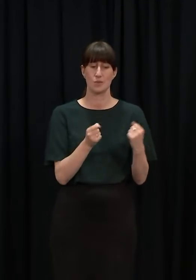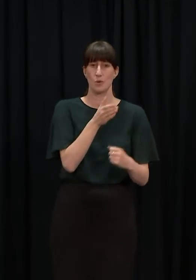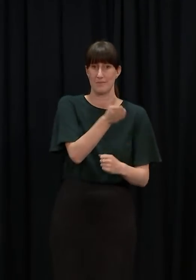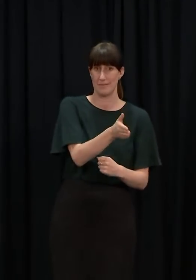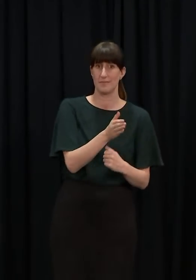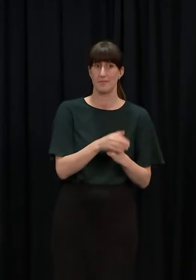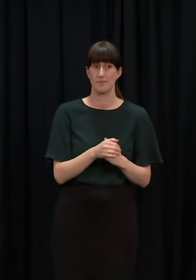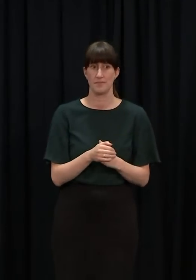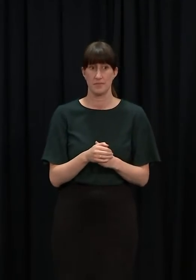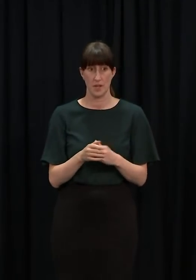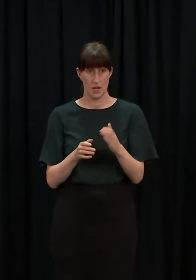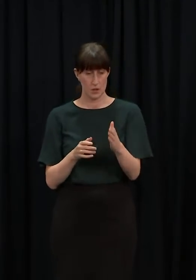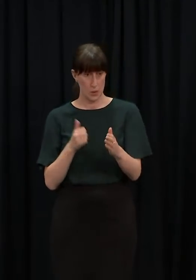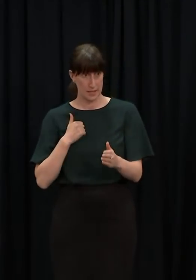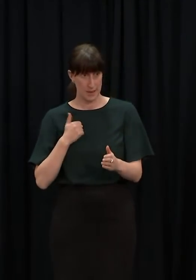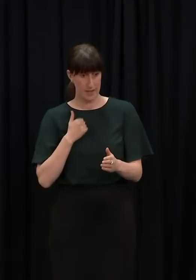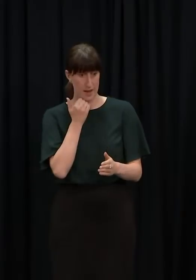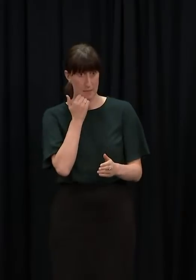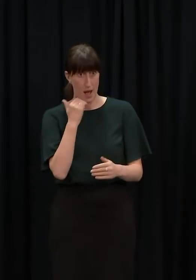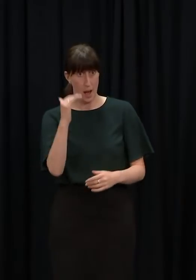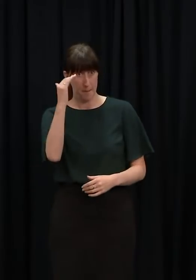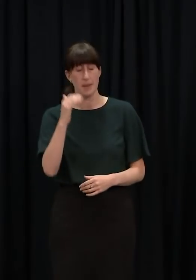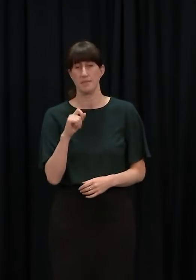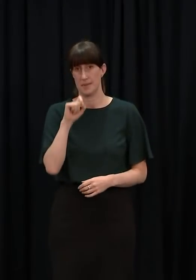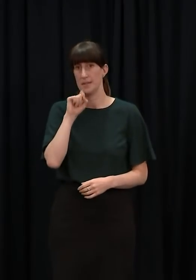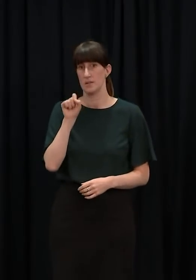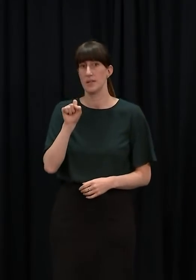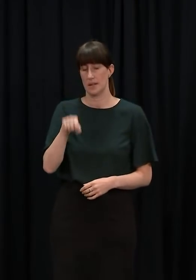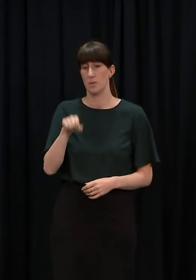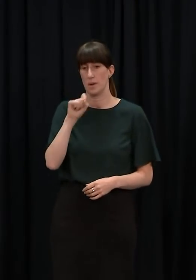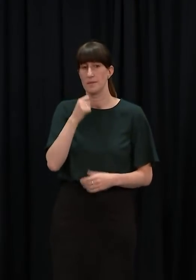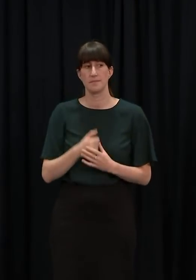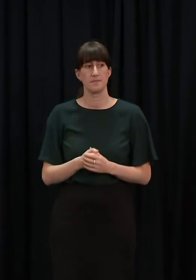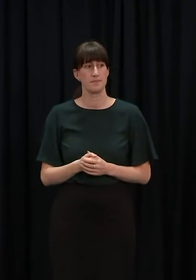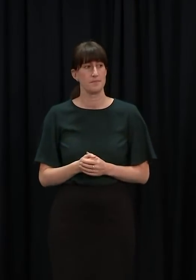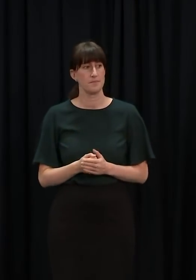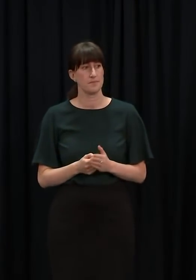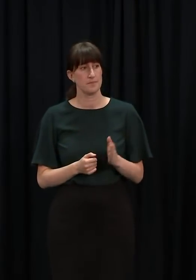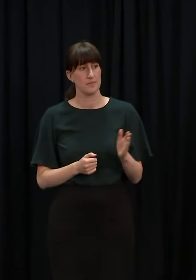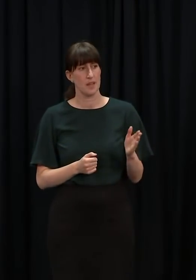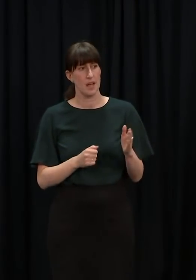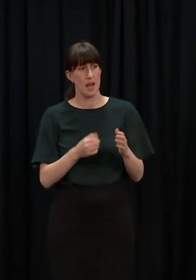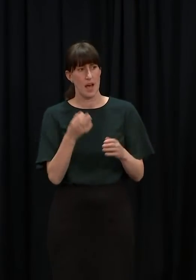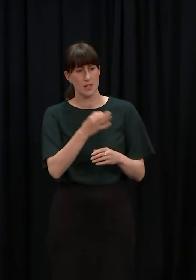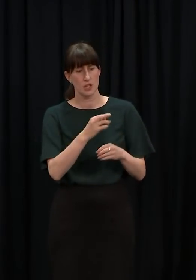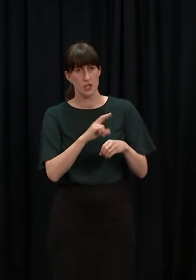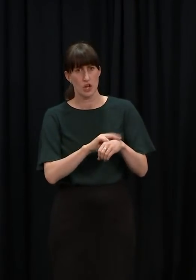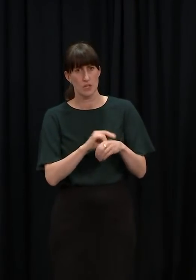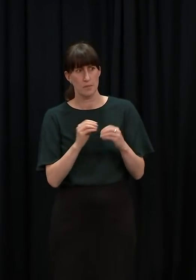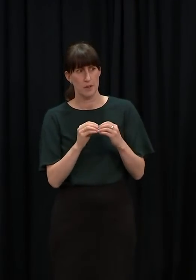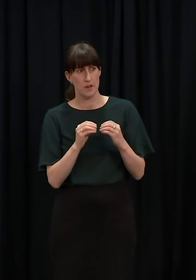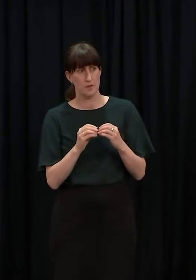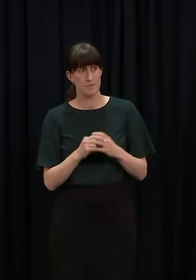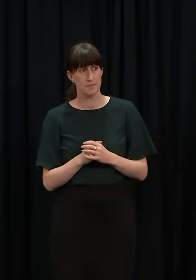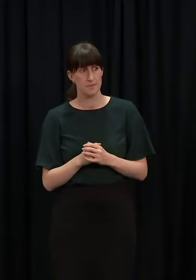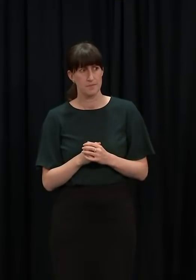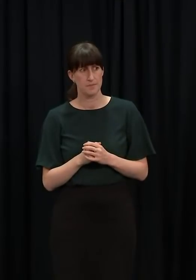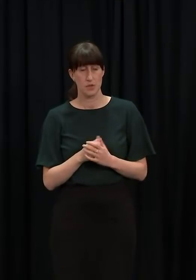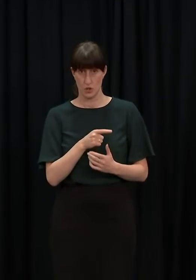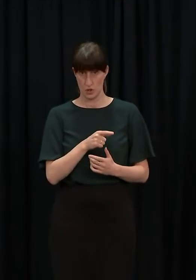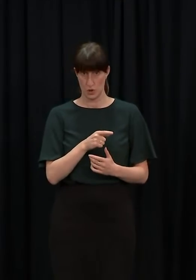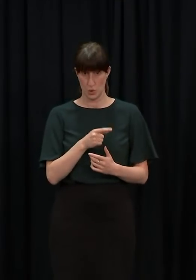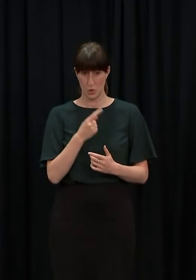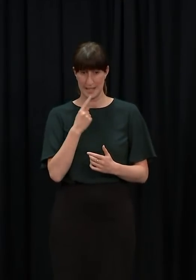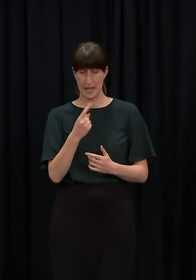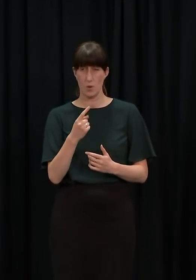rise? Yes, I do. Mm-hmm. Minister. Dr. Bloomfield, you said before that you're looking for, you know, at least